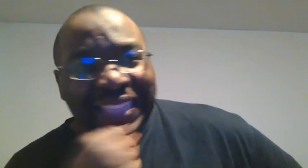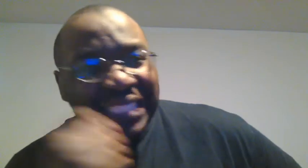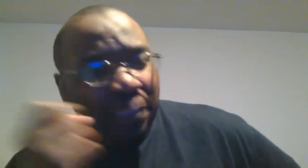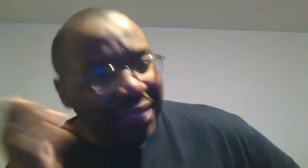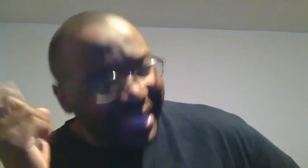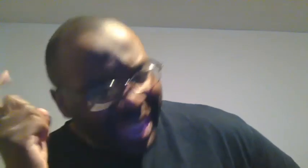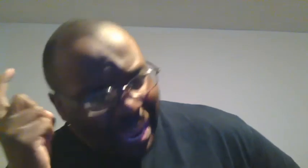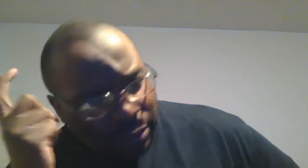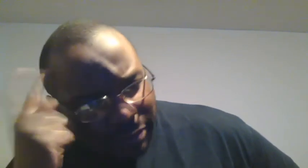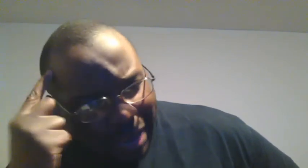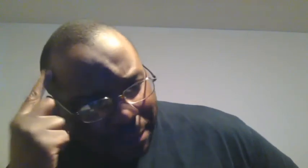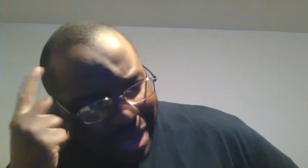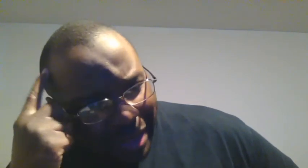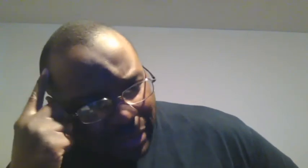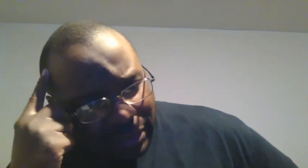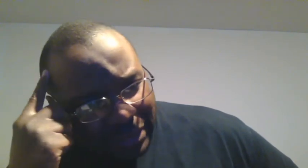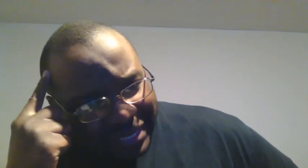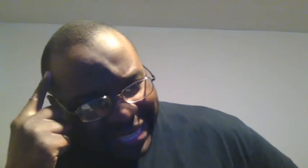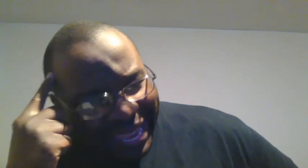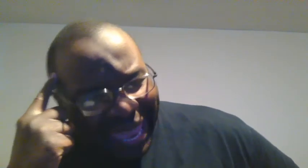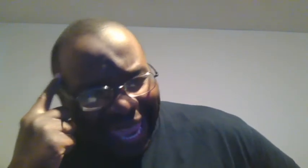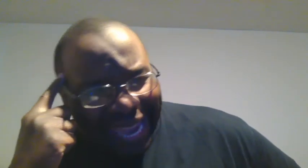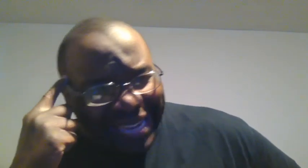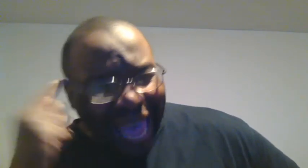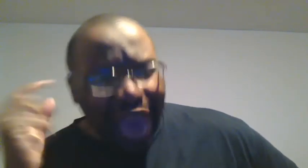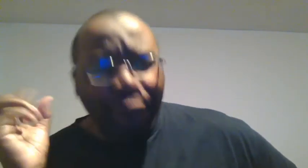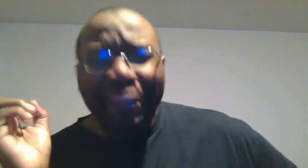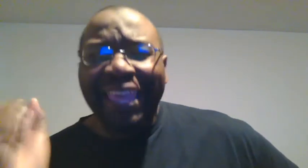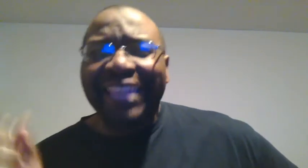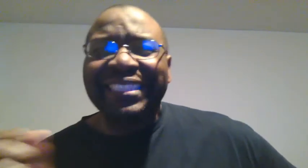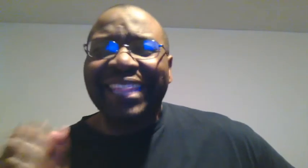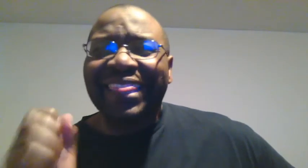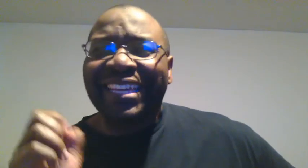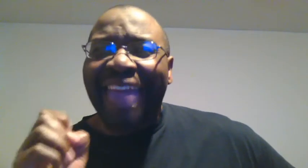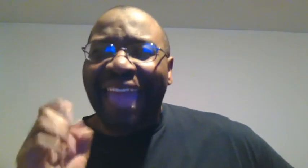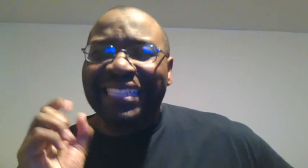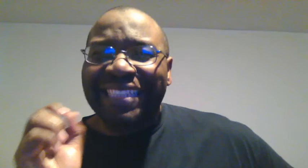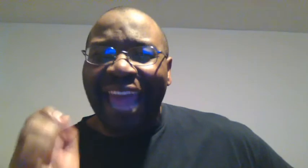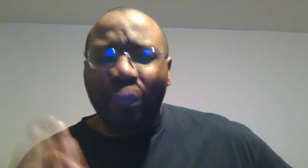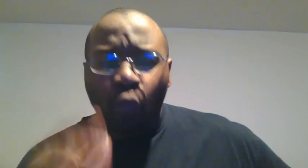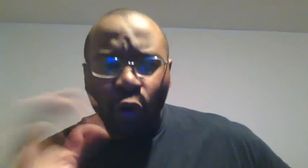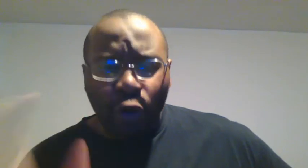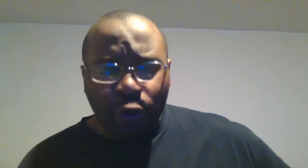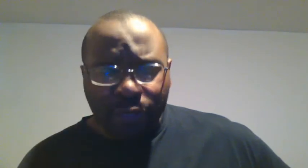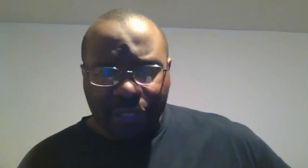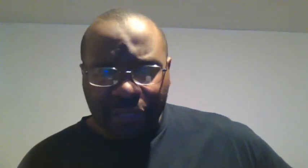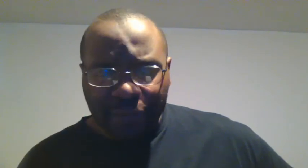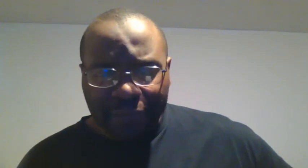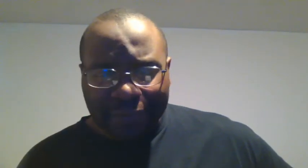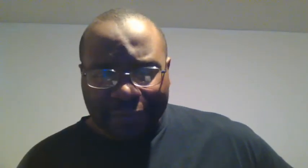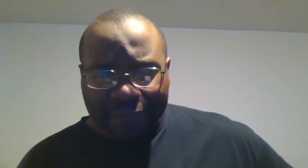Something came to my mind, and I forget the exact words.